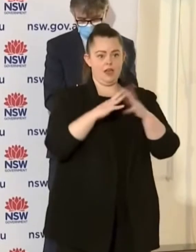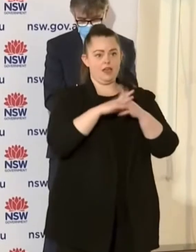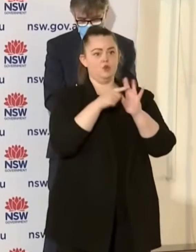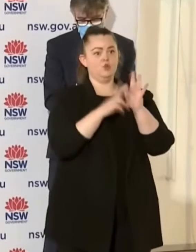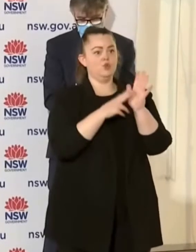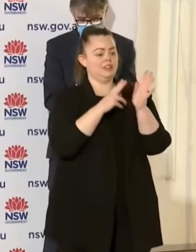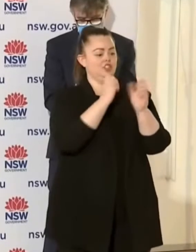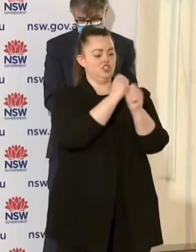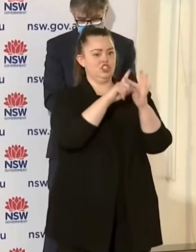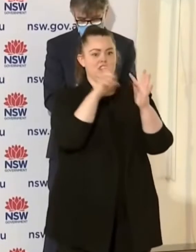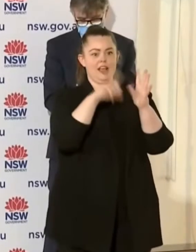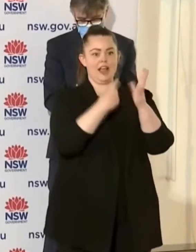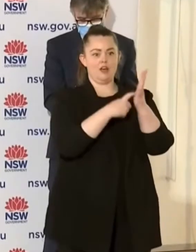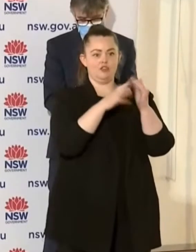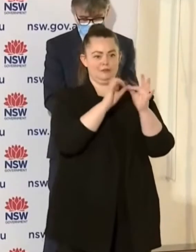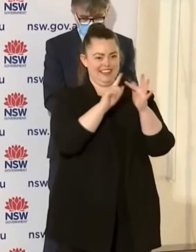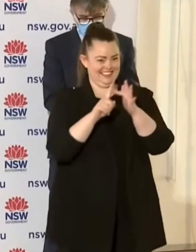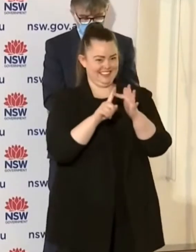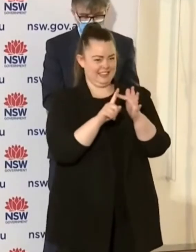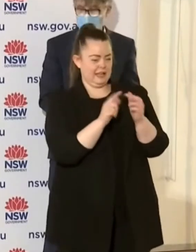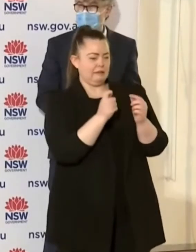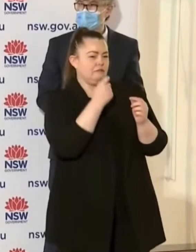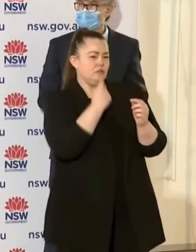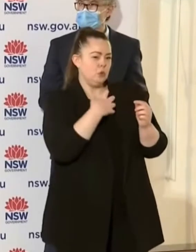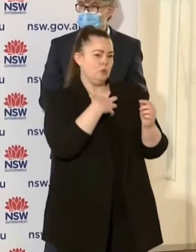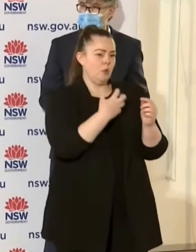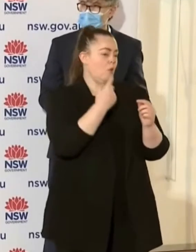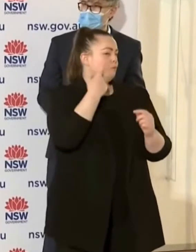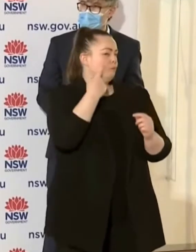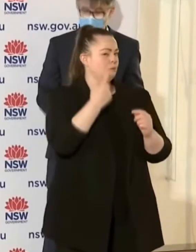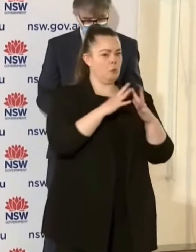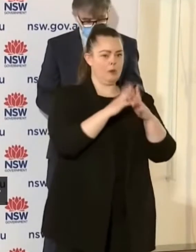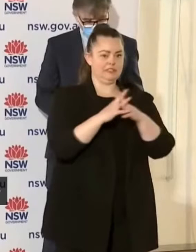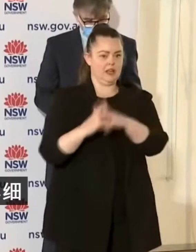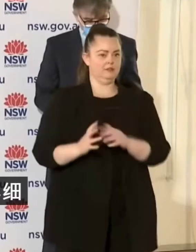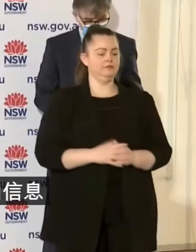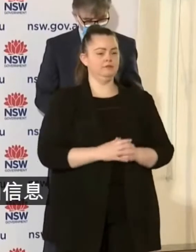I think at this point I'll ask Dr. McAnulty to